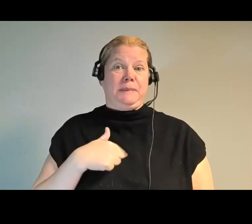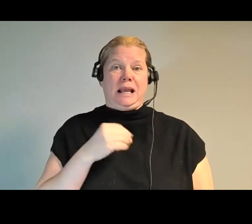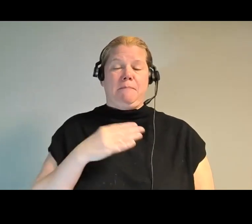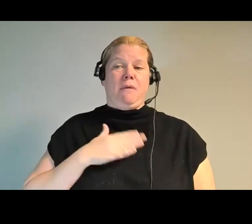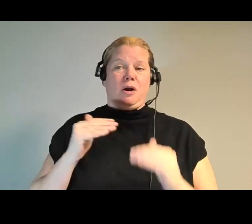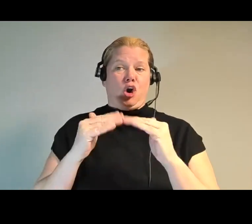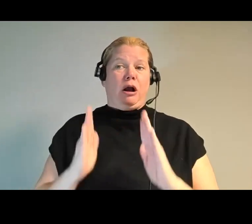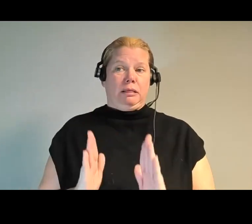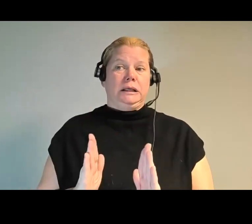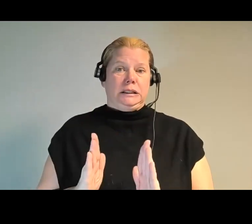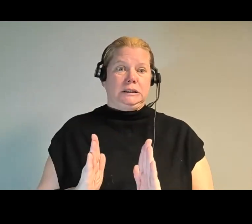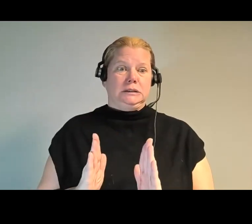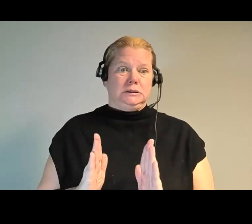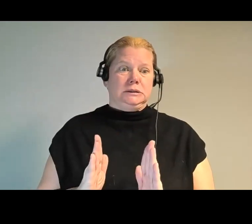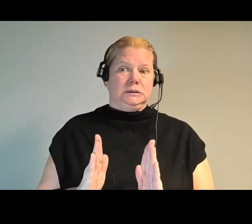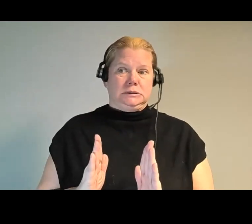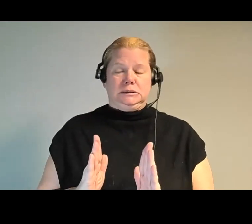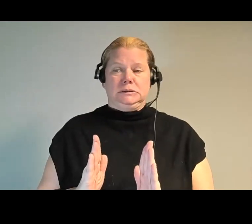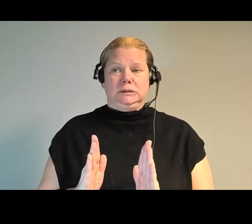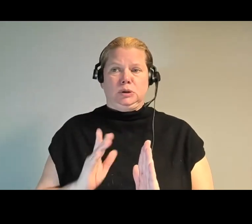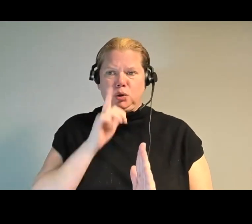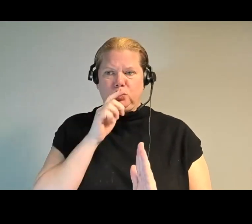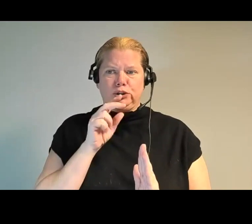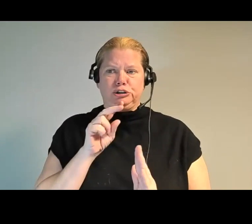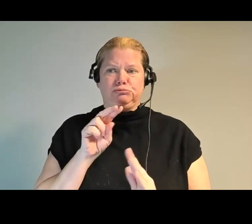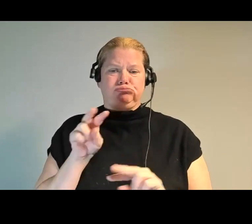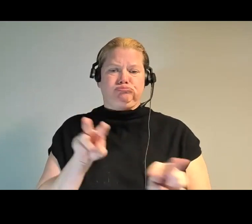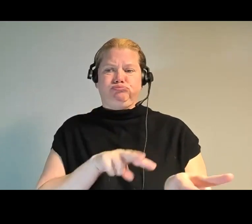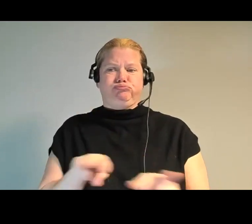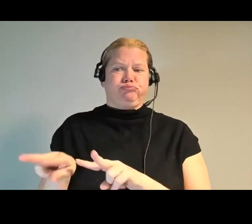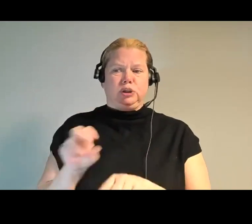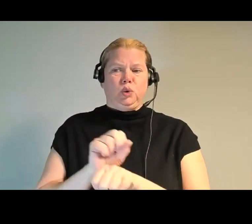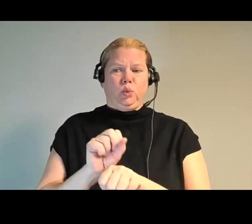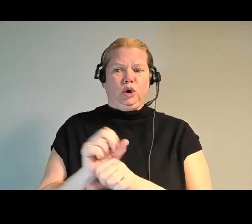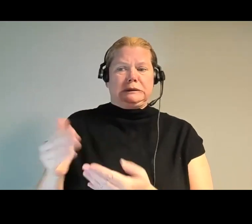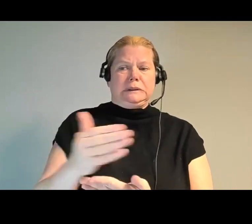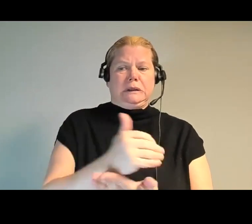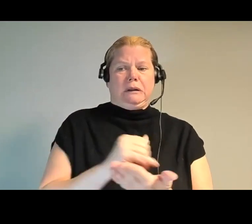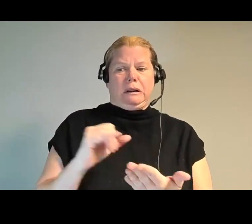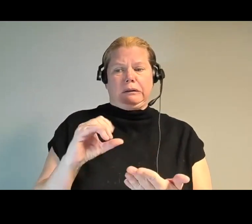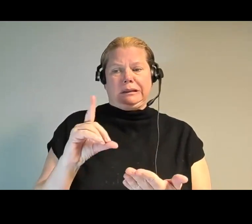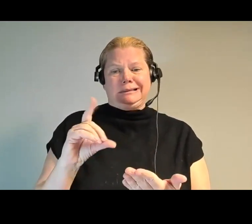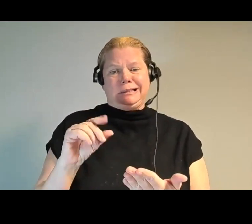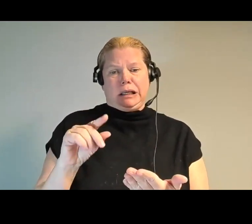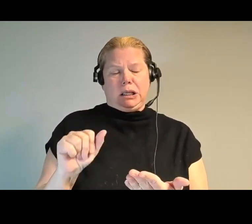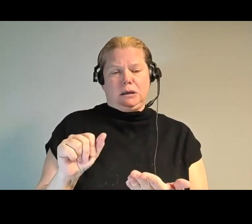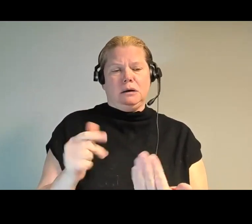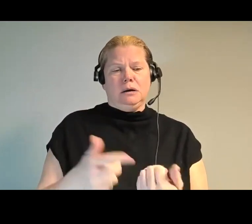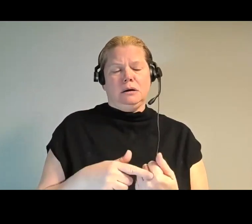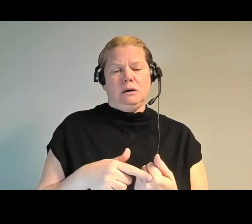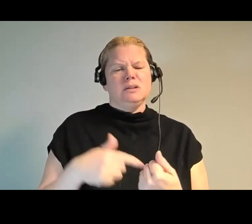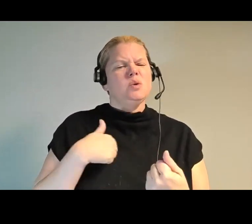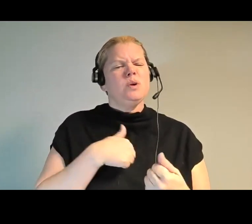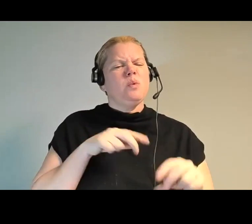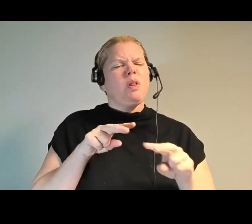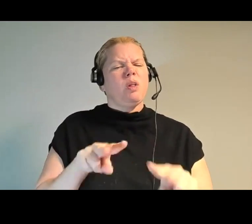who really had that front end look at the work that was done in collecting this data. So we're going to look at the questions to